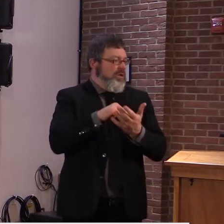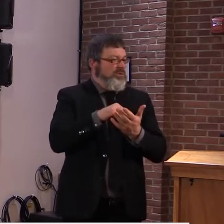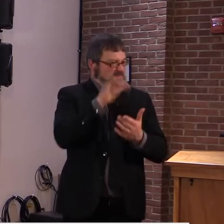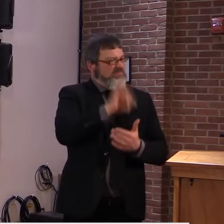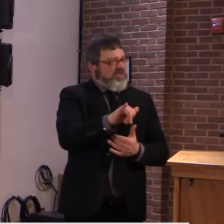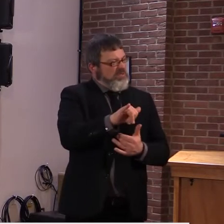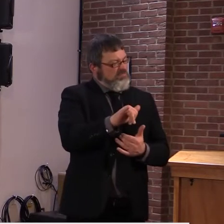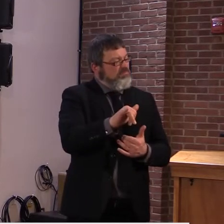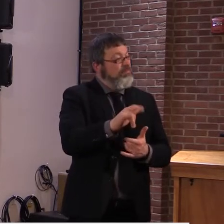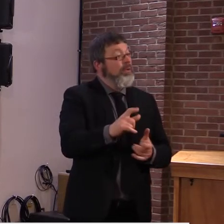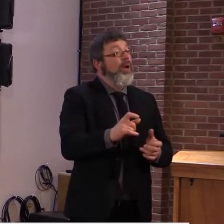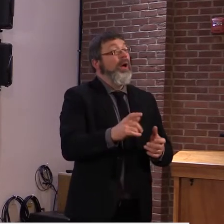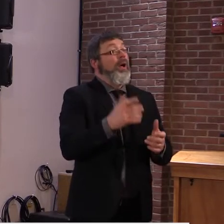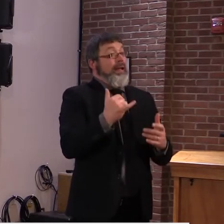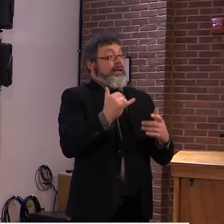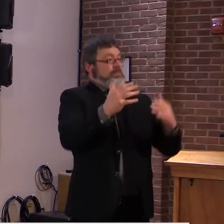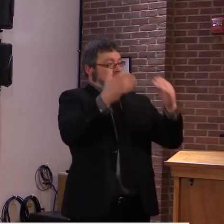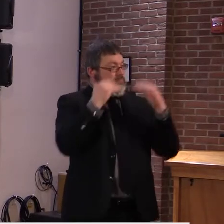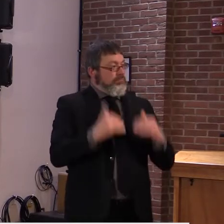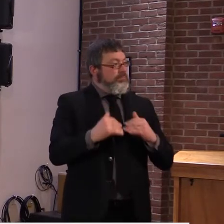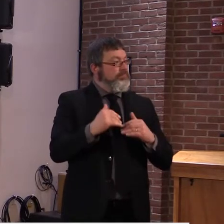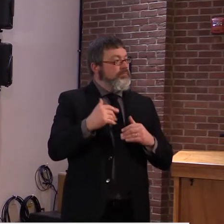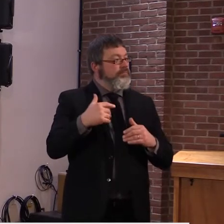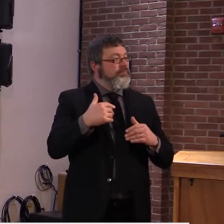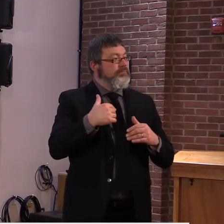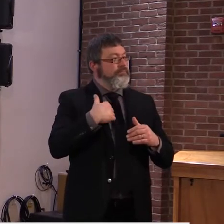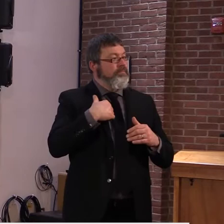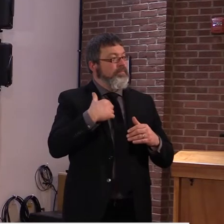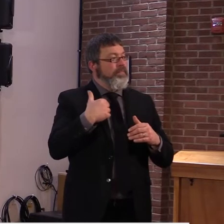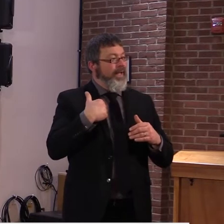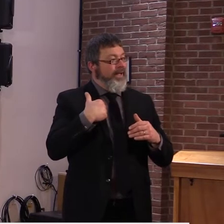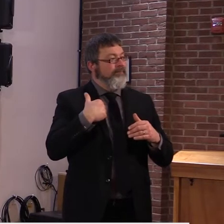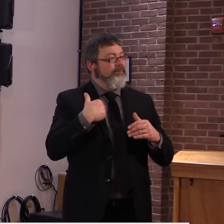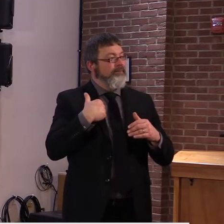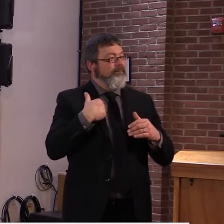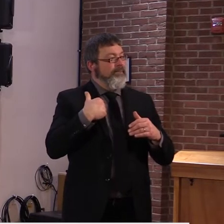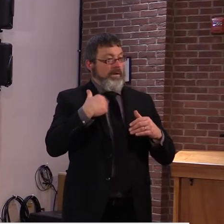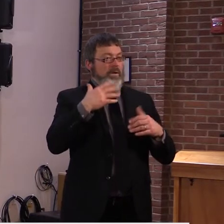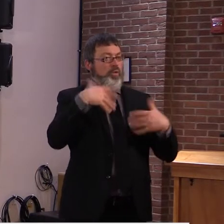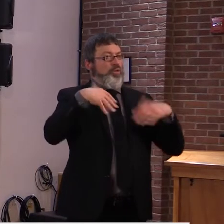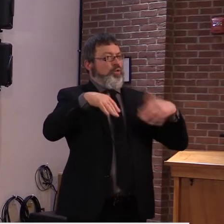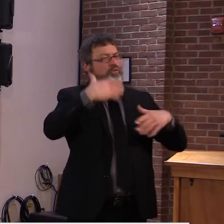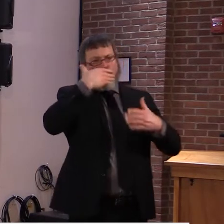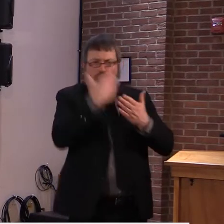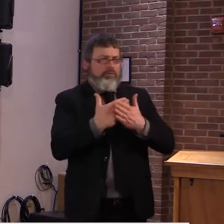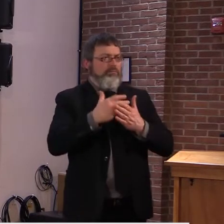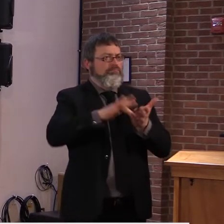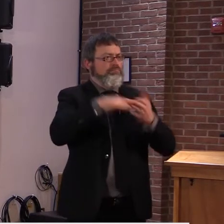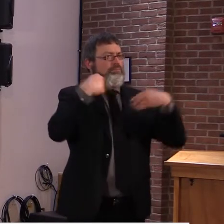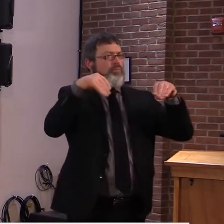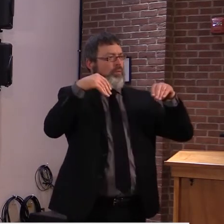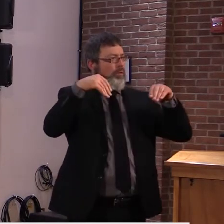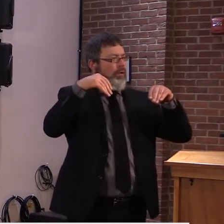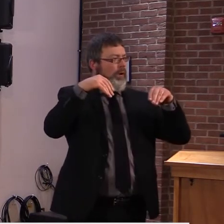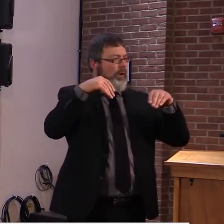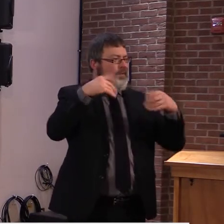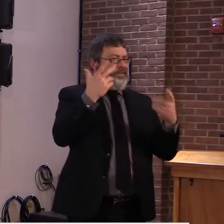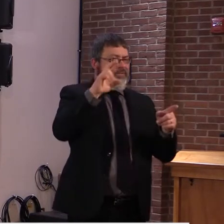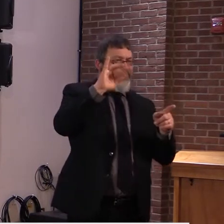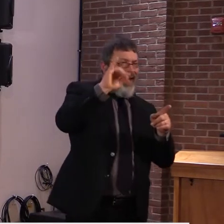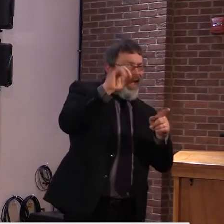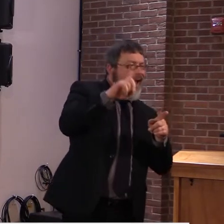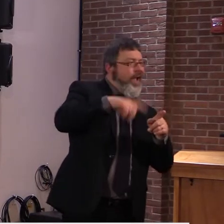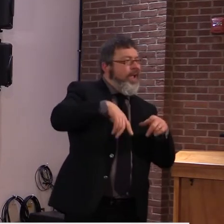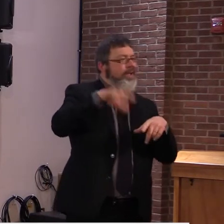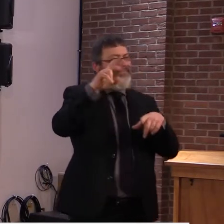a great tradition of pharmacies playing a great role, and I can't believe pharmacies won't continue to play a role. They're